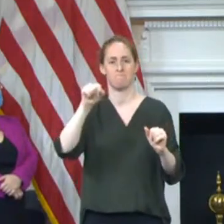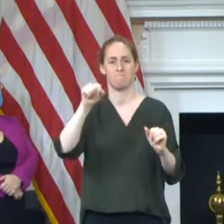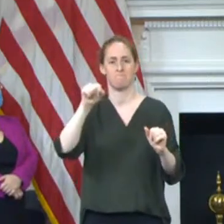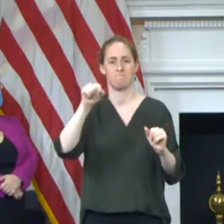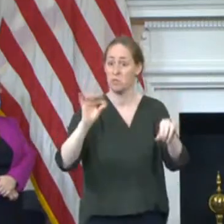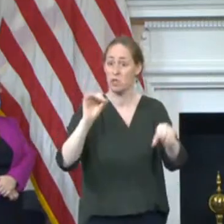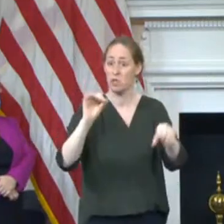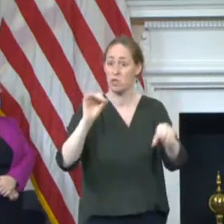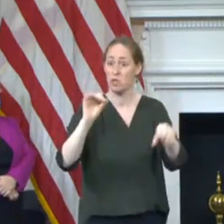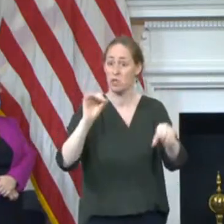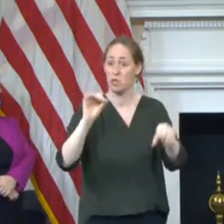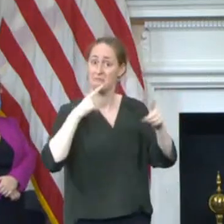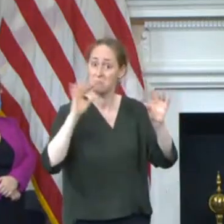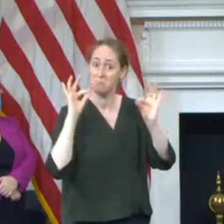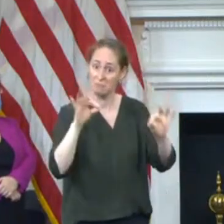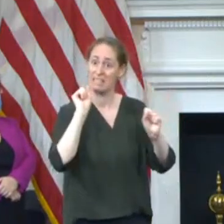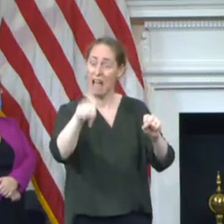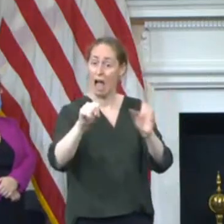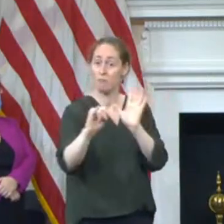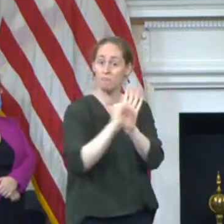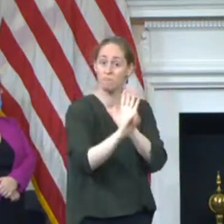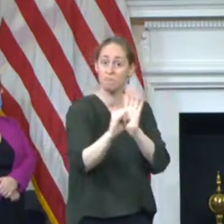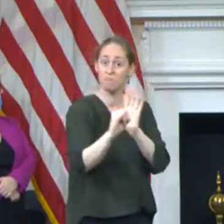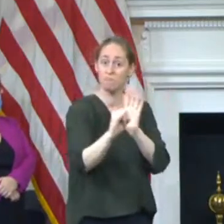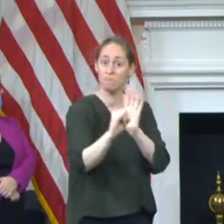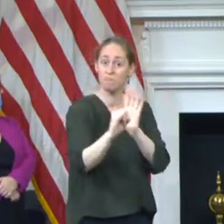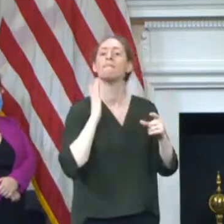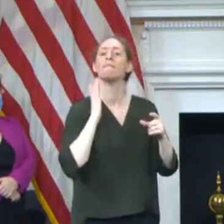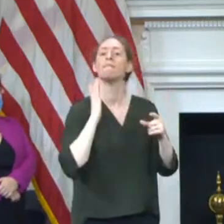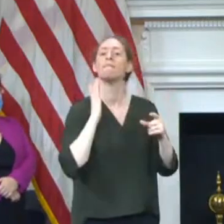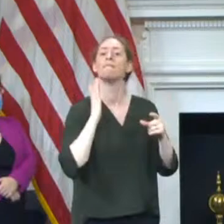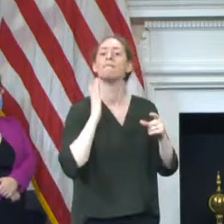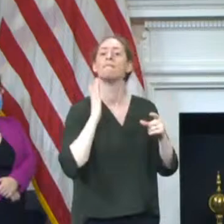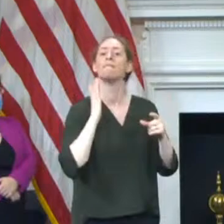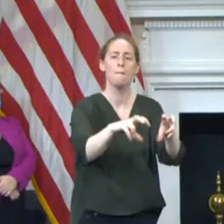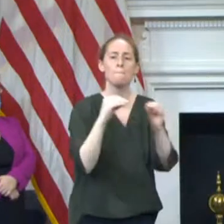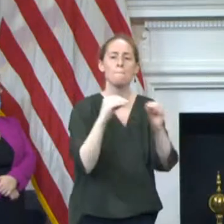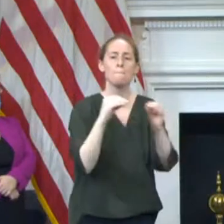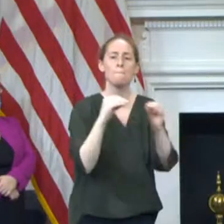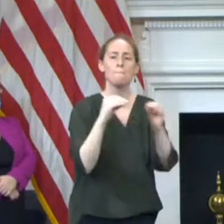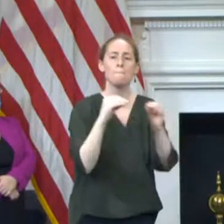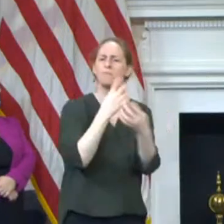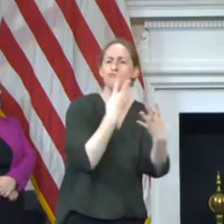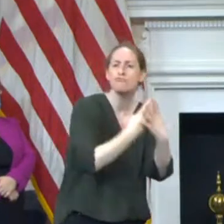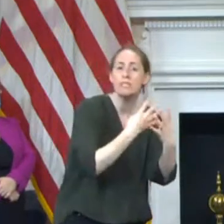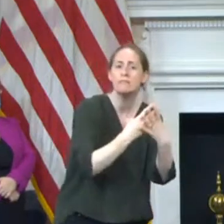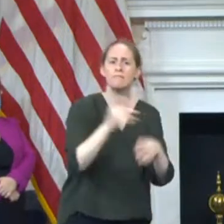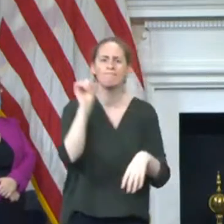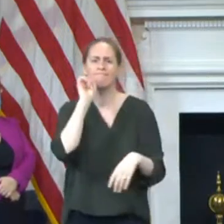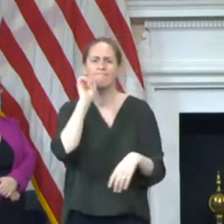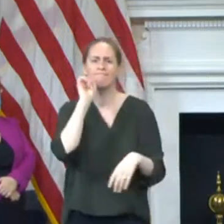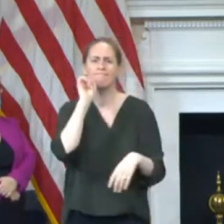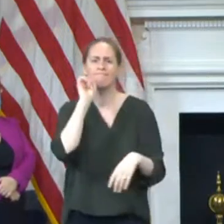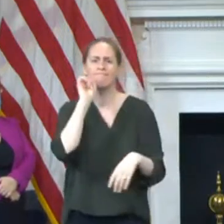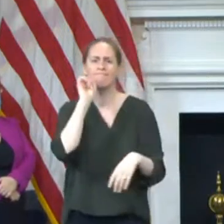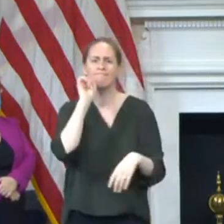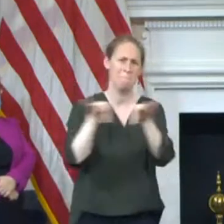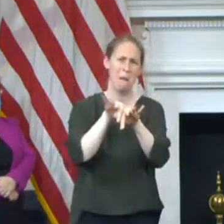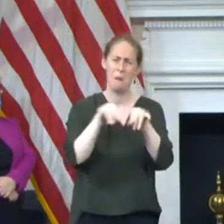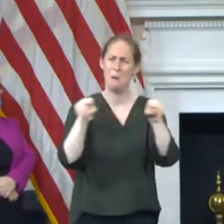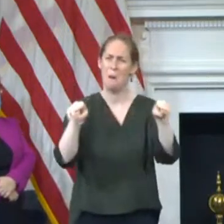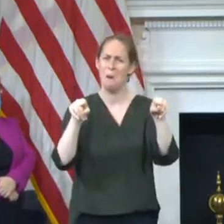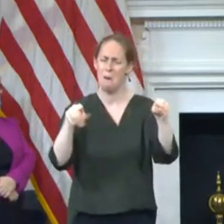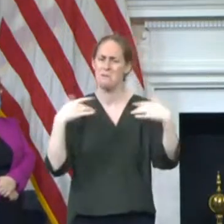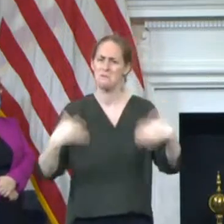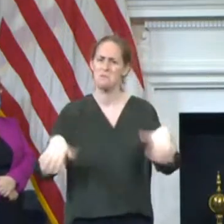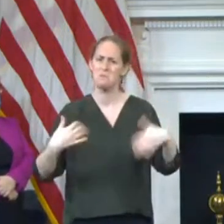to start with our populations that we thought would be easy to do and that were really important to get to, as Dr. Chan said. But it may